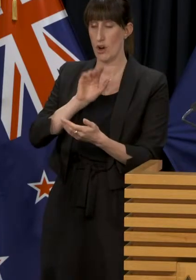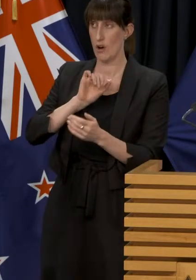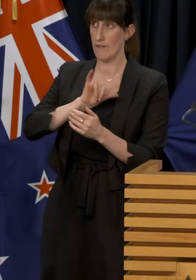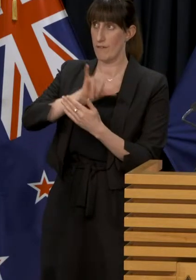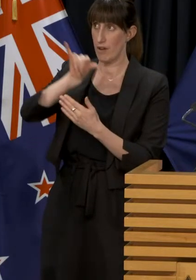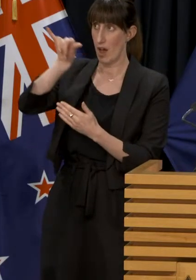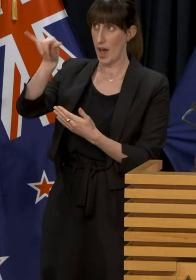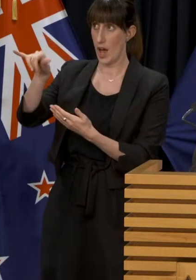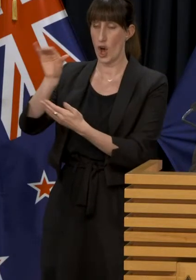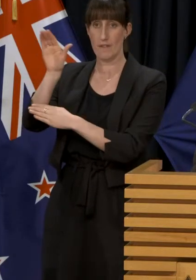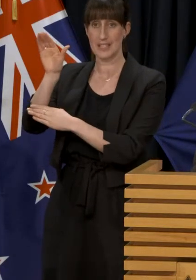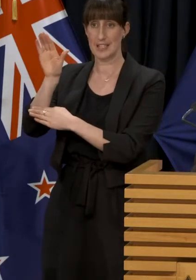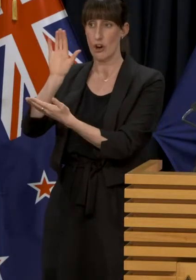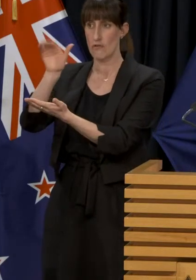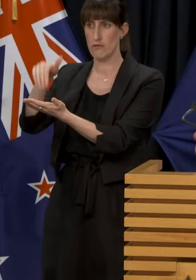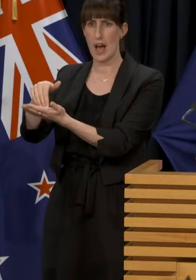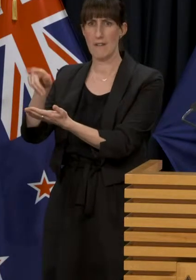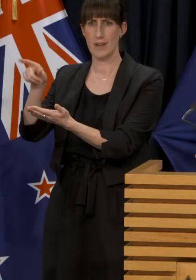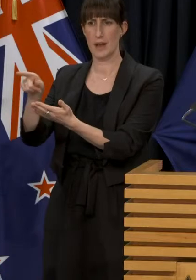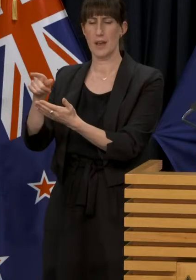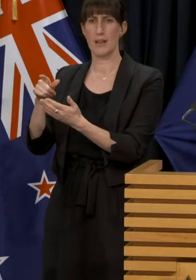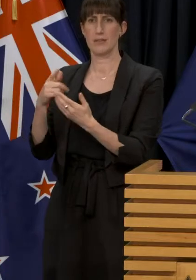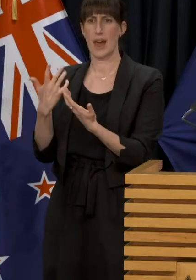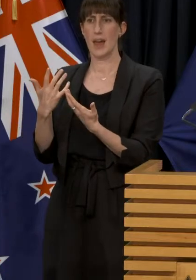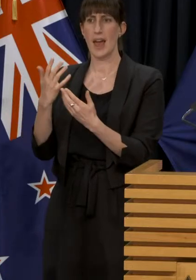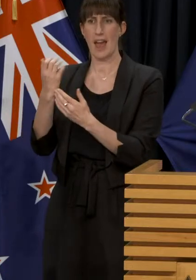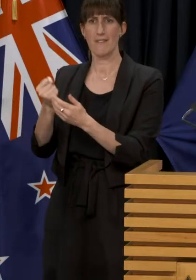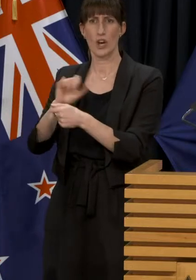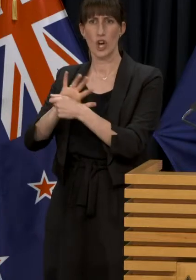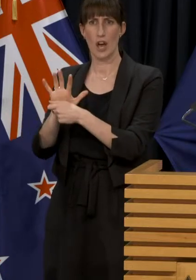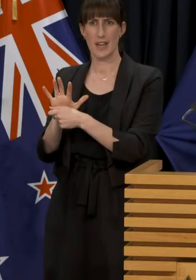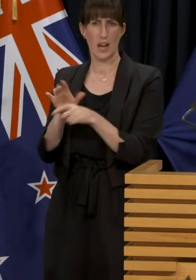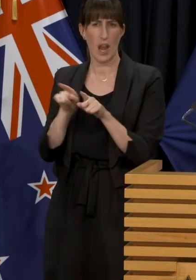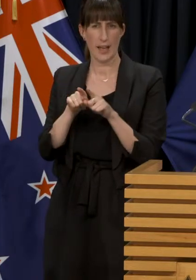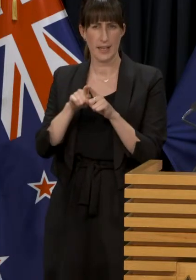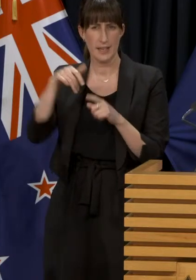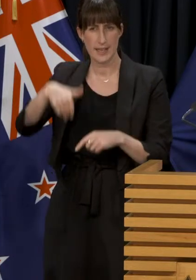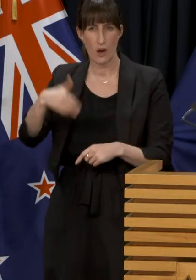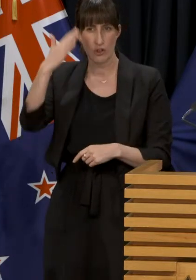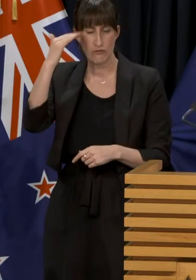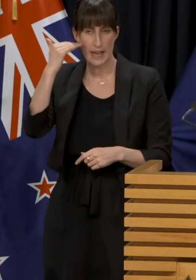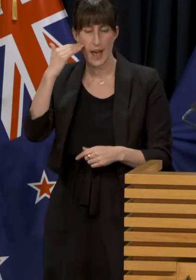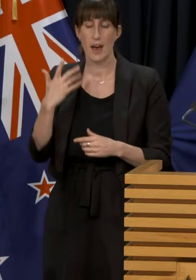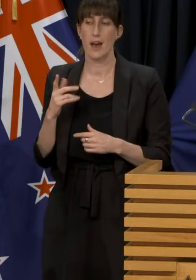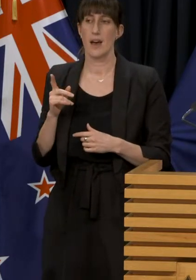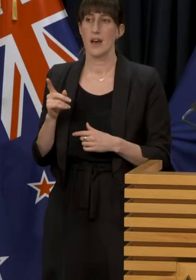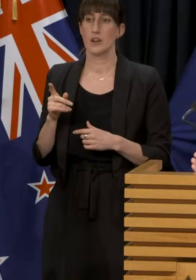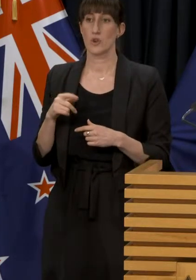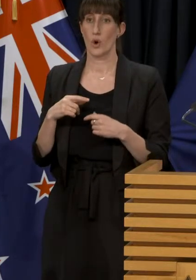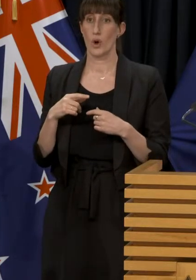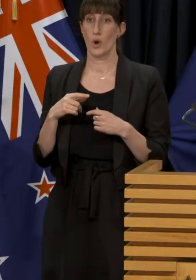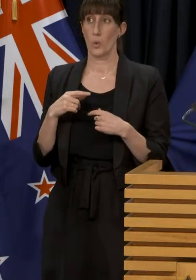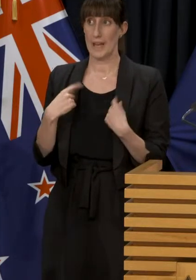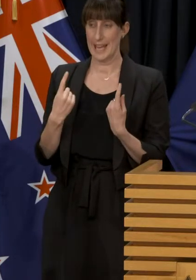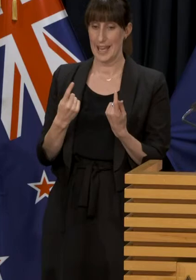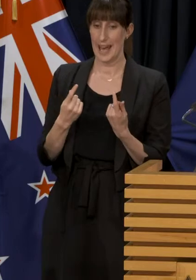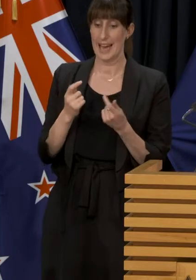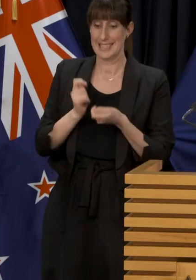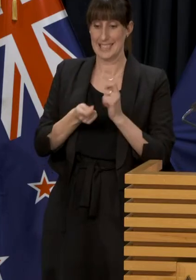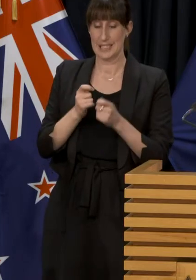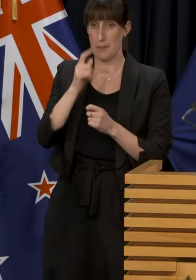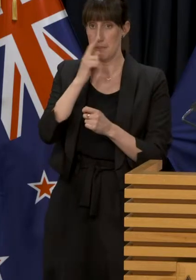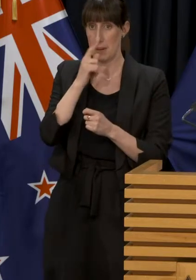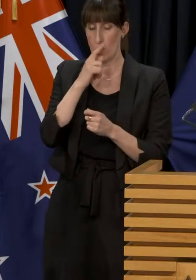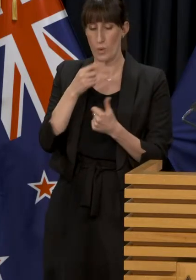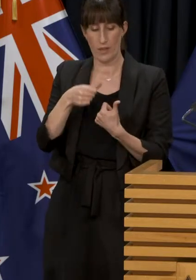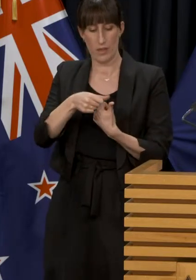we're testing all their possible close contacts here in New Zealand with the PCR test. They've all come back negative, but